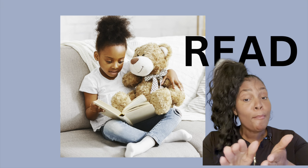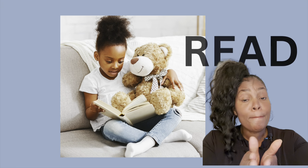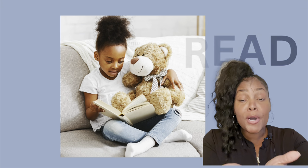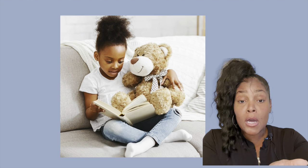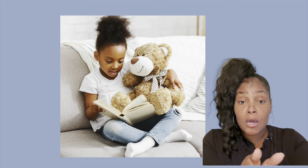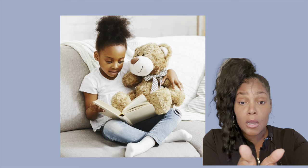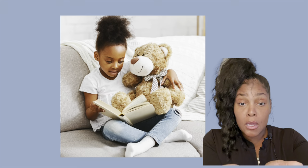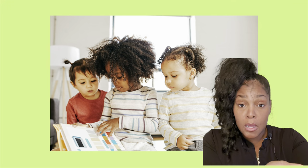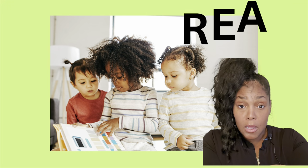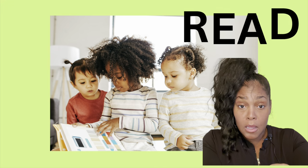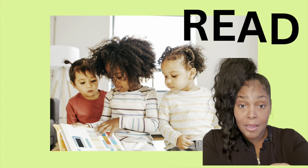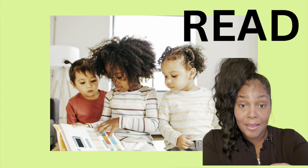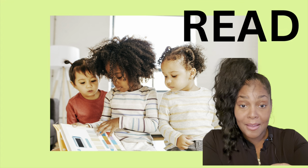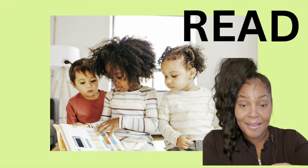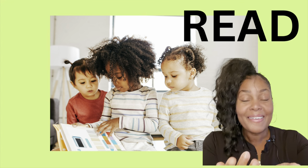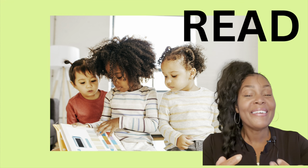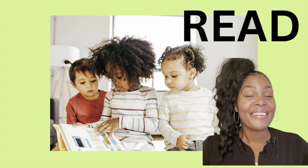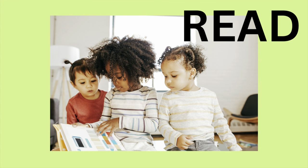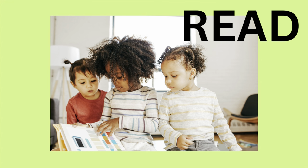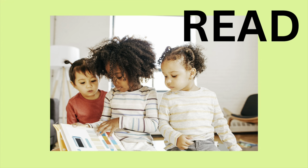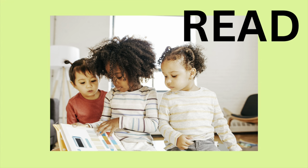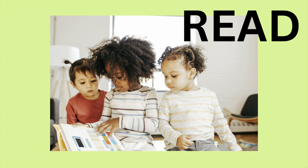Read book.